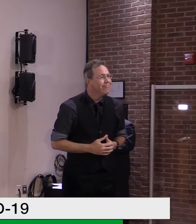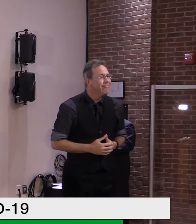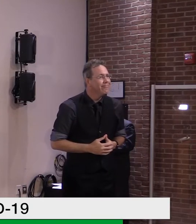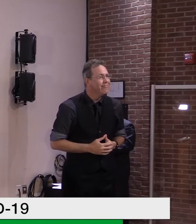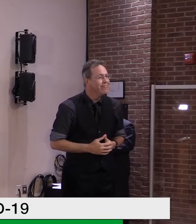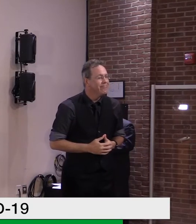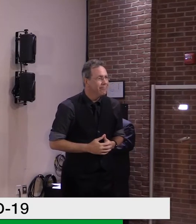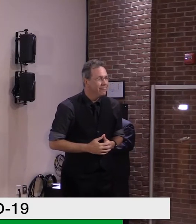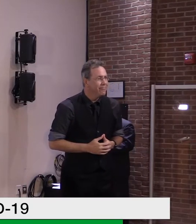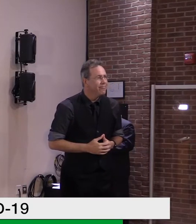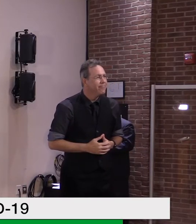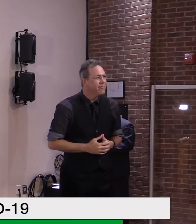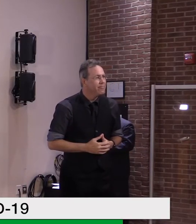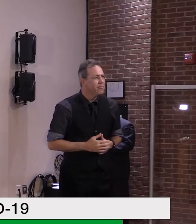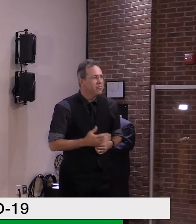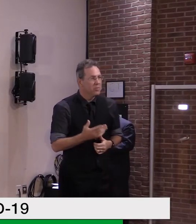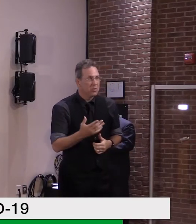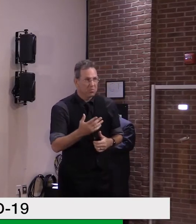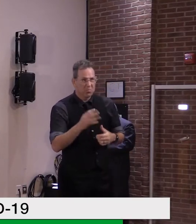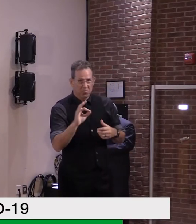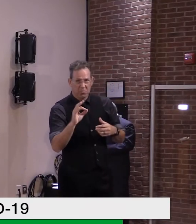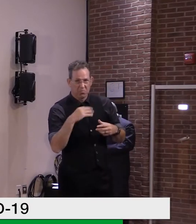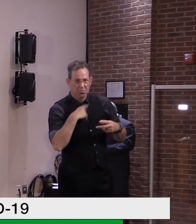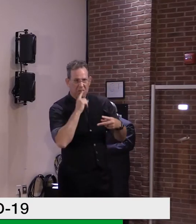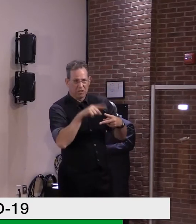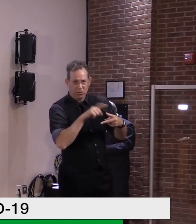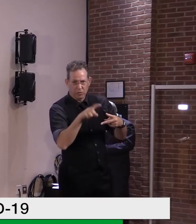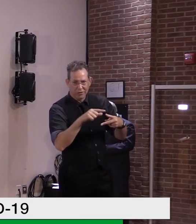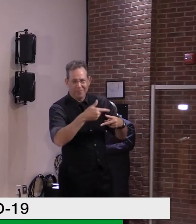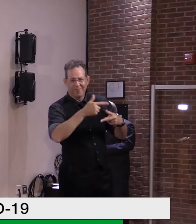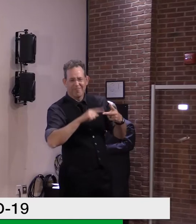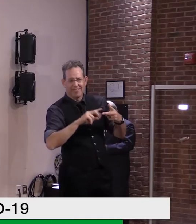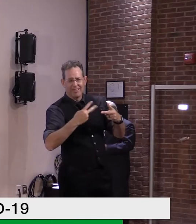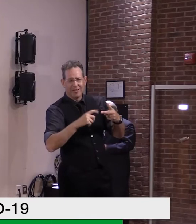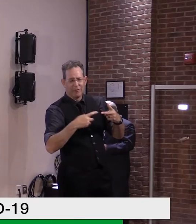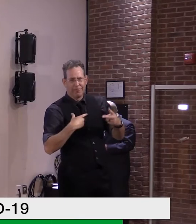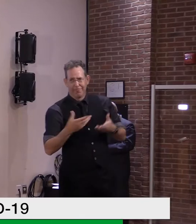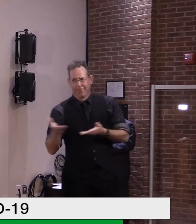I'll let the governor come back for the other question.